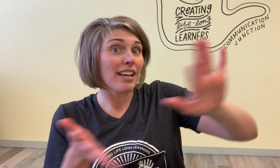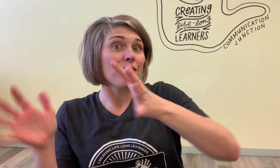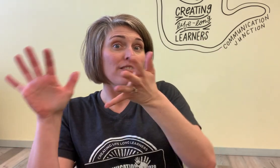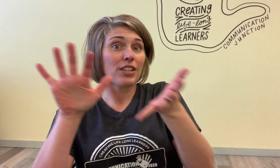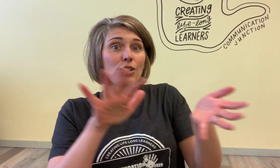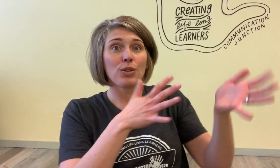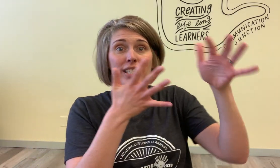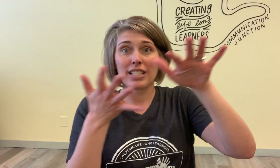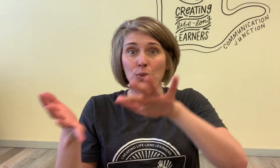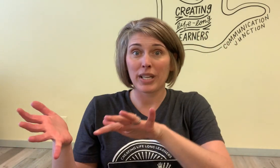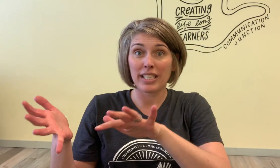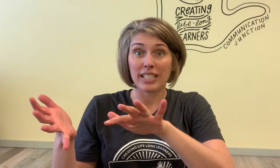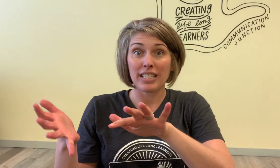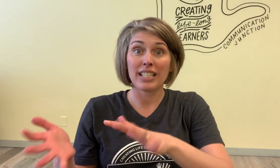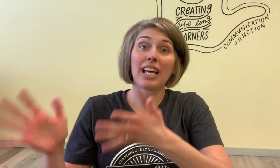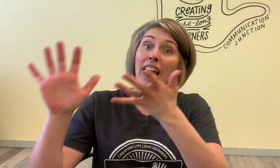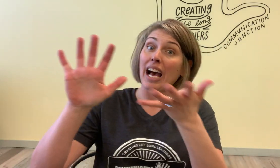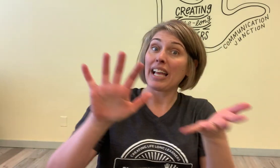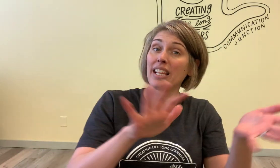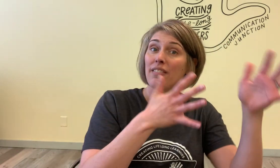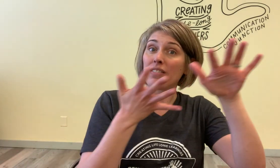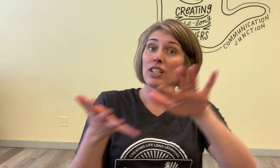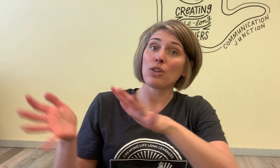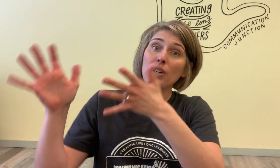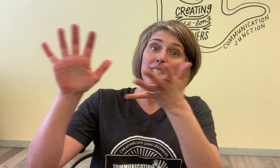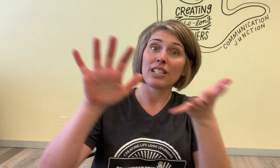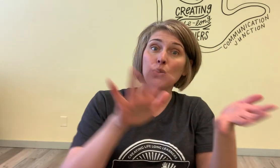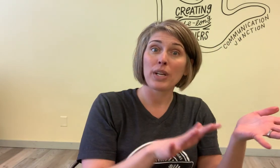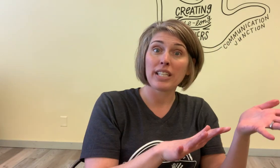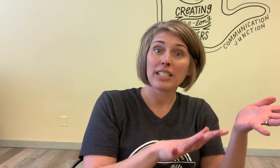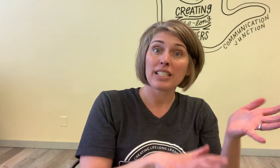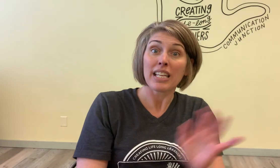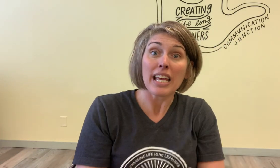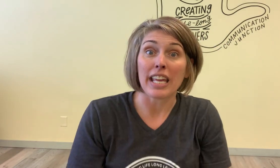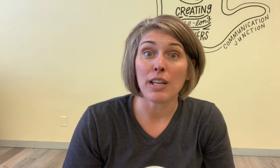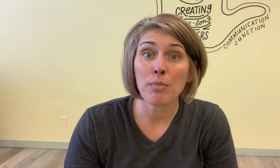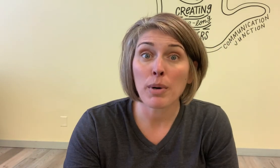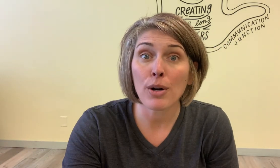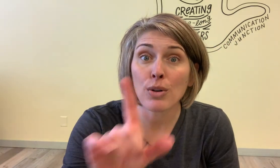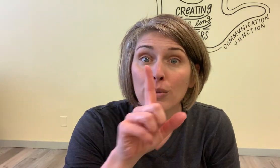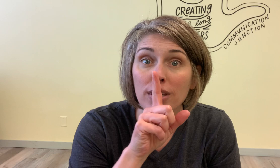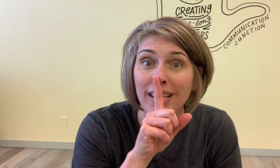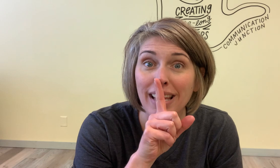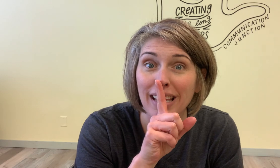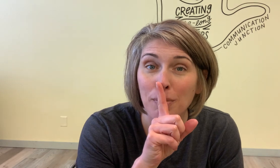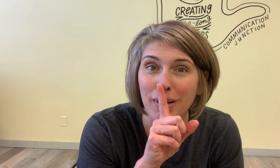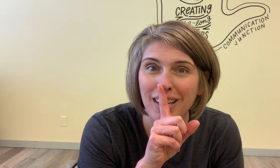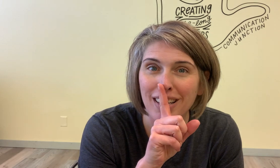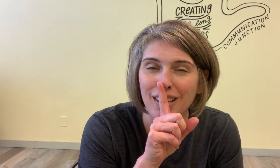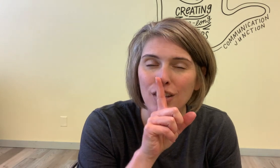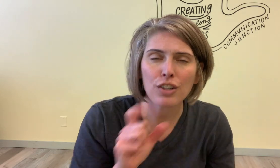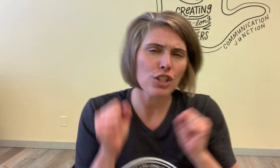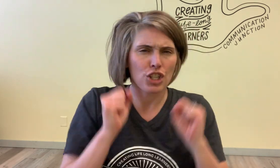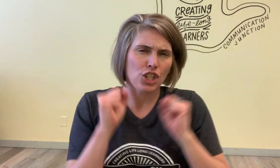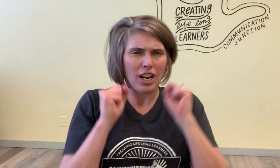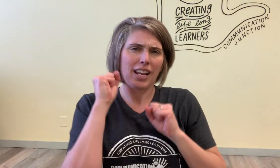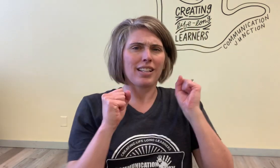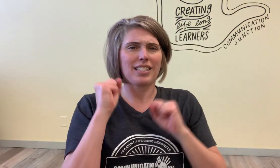love the noisy wind. I love the noisy wind. It moans and mutters, shakes